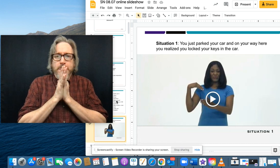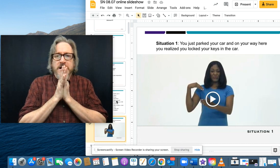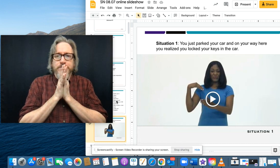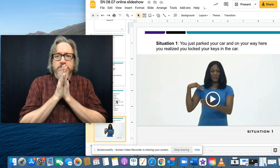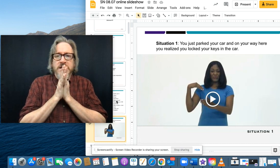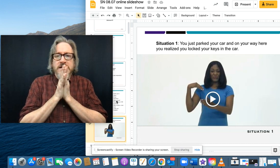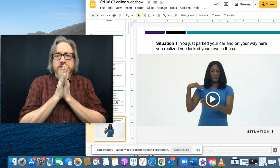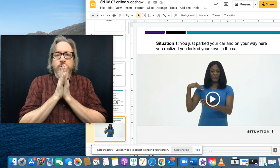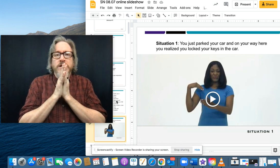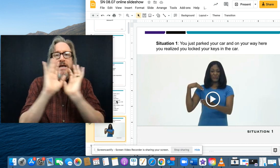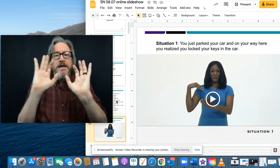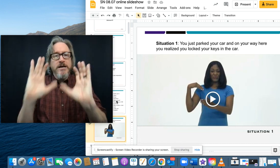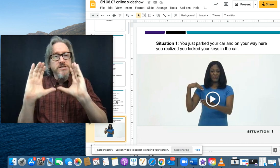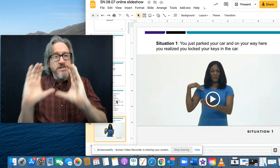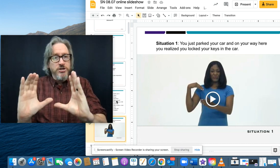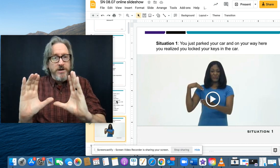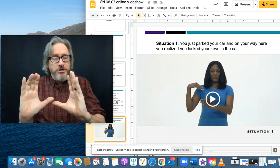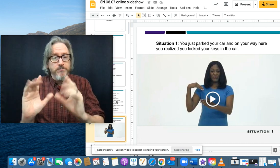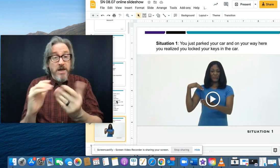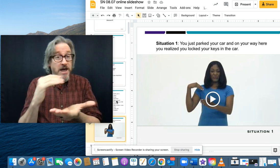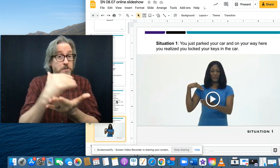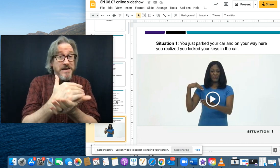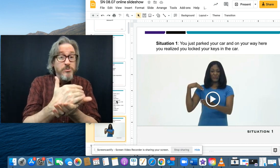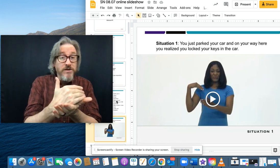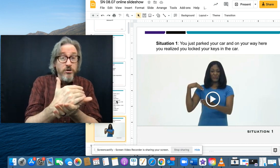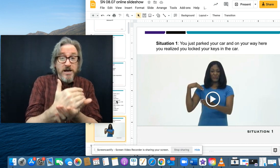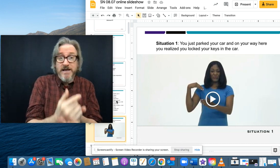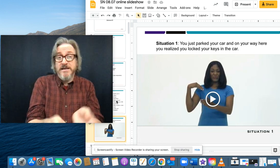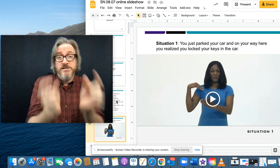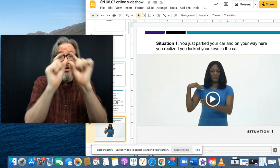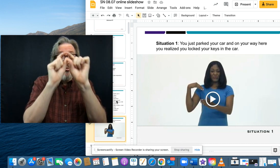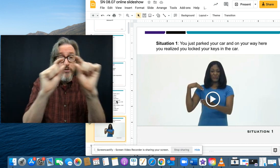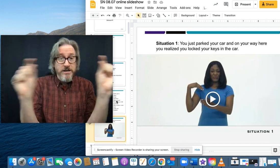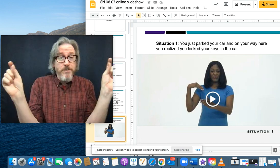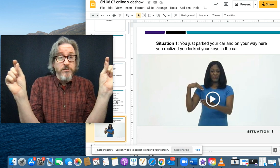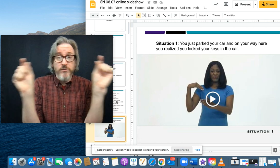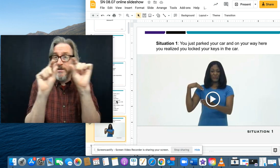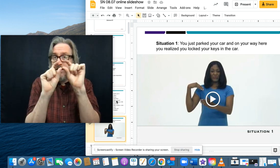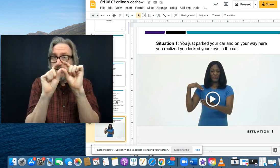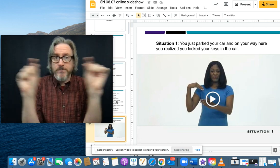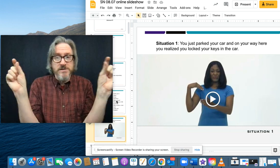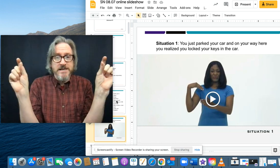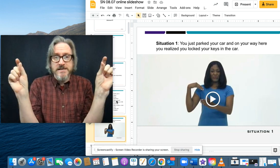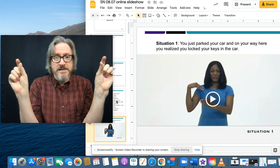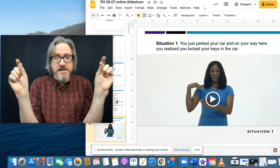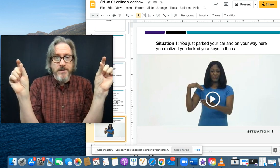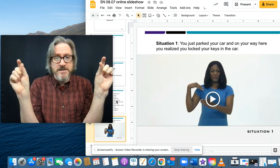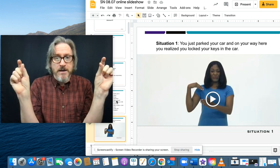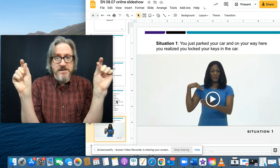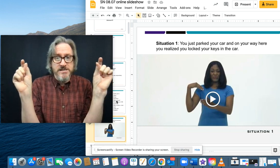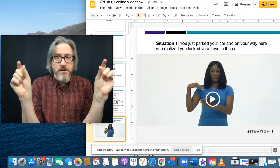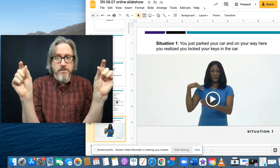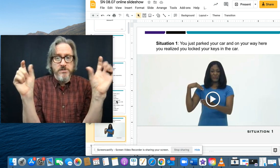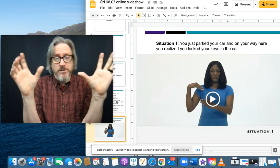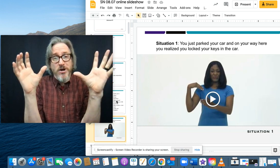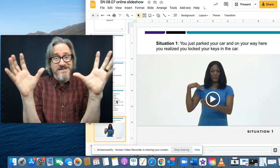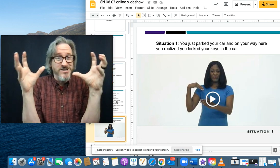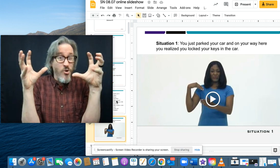own. So here's the situation. And the best way of looking at that is read the simple sentence that's up on top